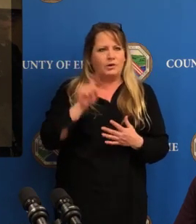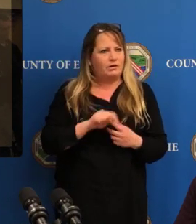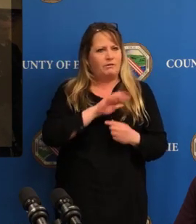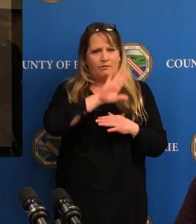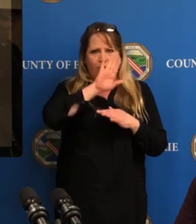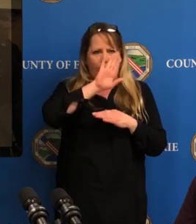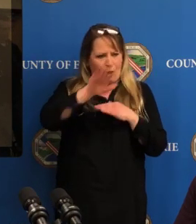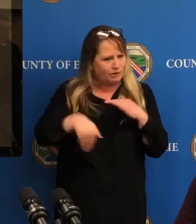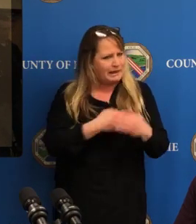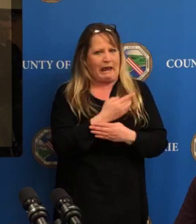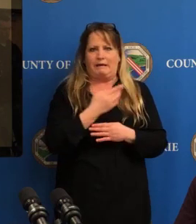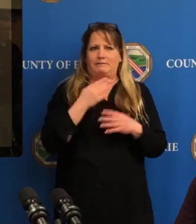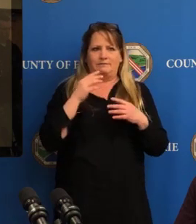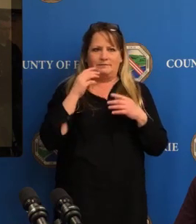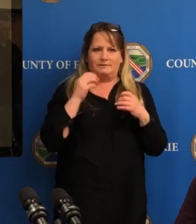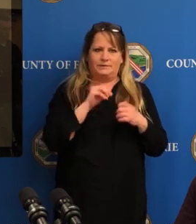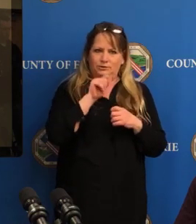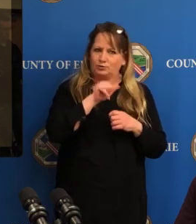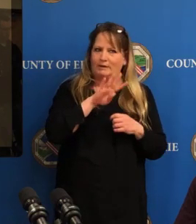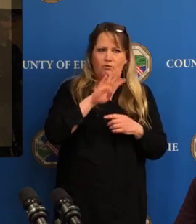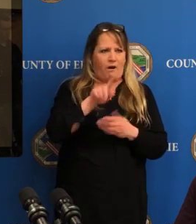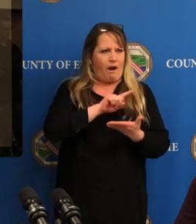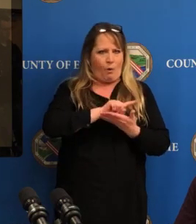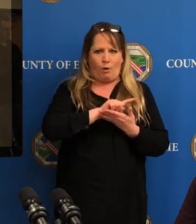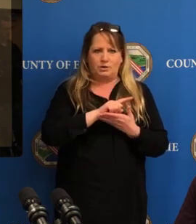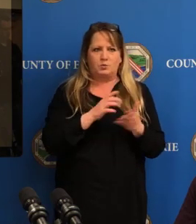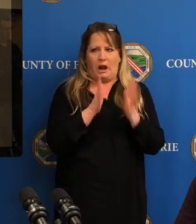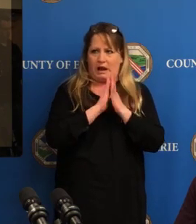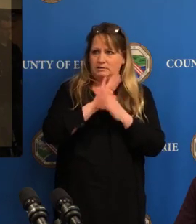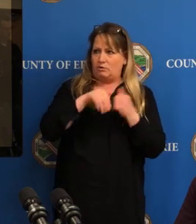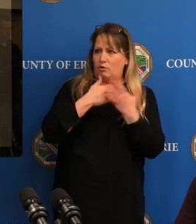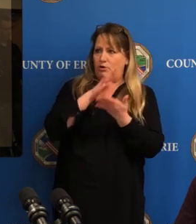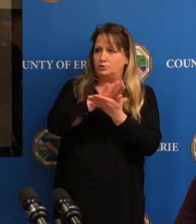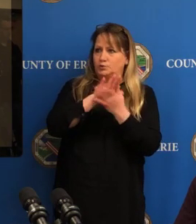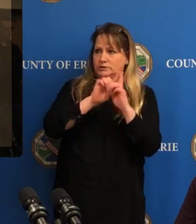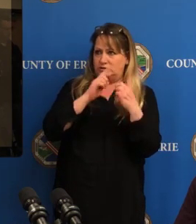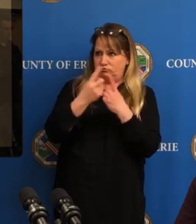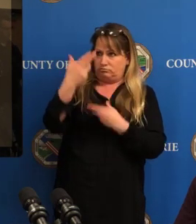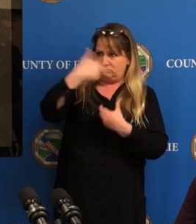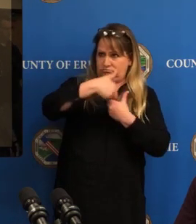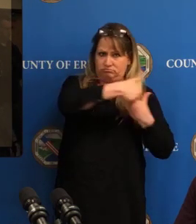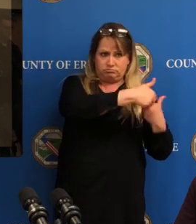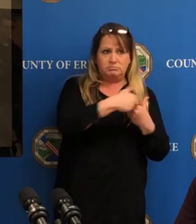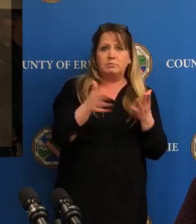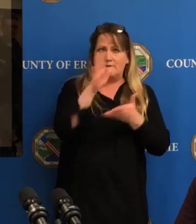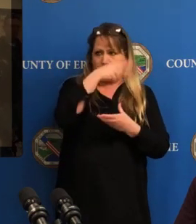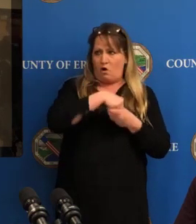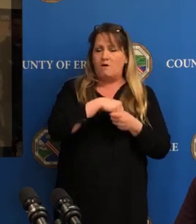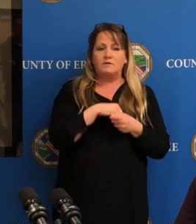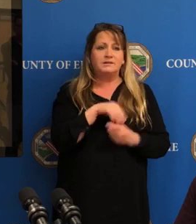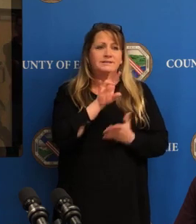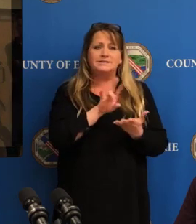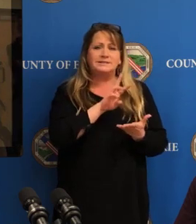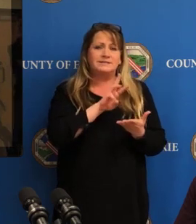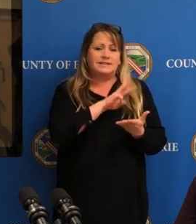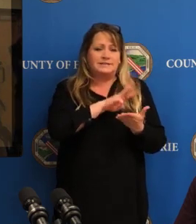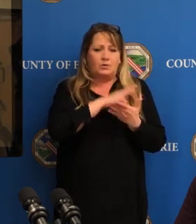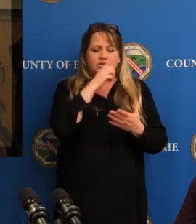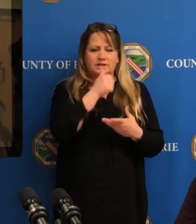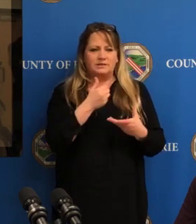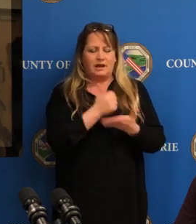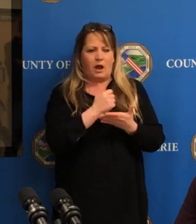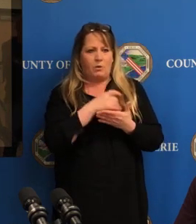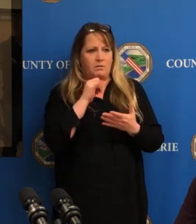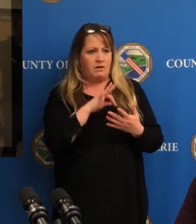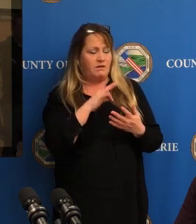of the day, and we're asking all the school districts to help participate in that. A 6-hour daycare window does not help us when we have workers who